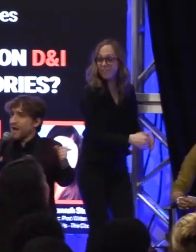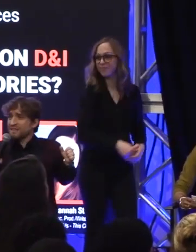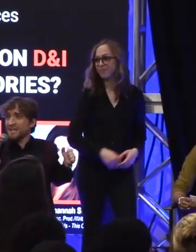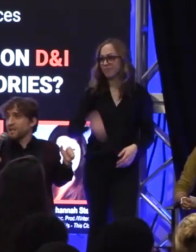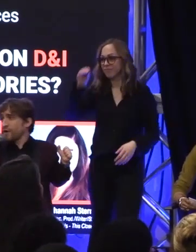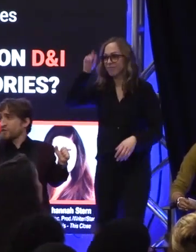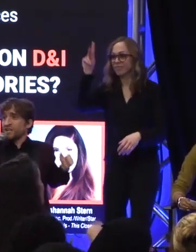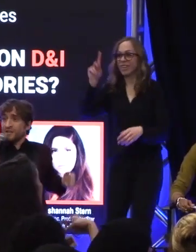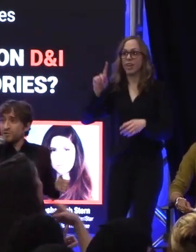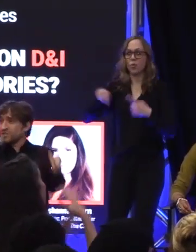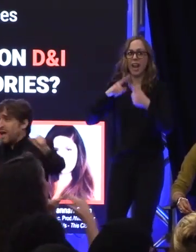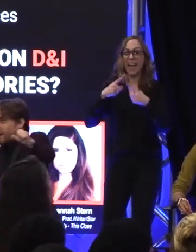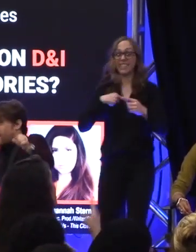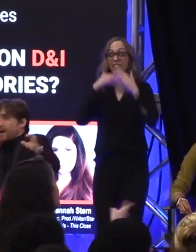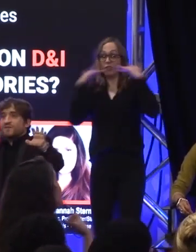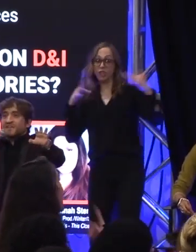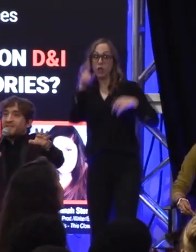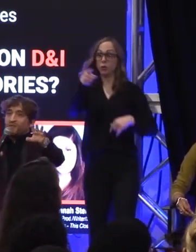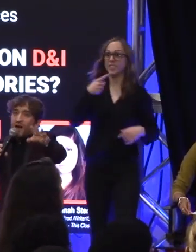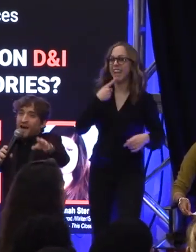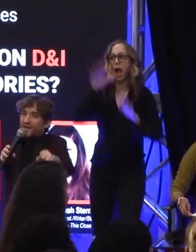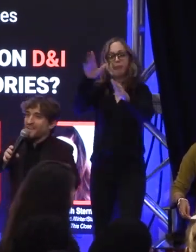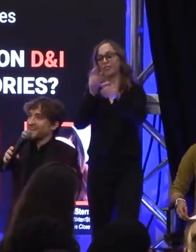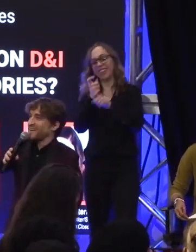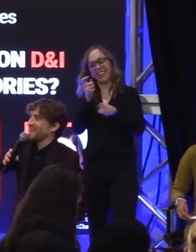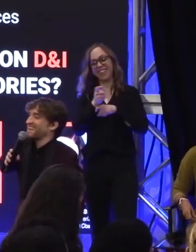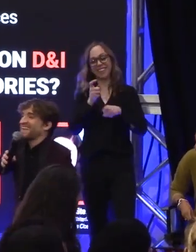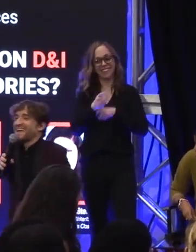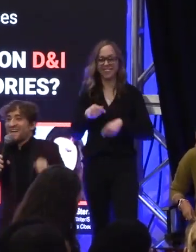All right, when I say diversity, you say, I'm just kidding.